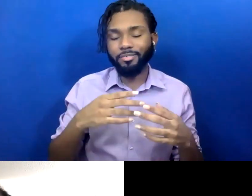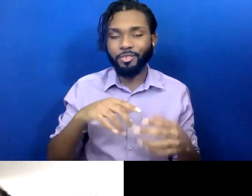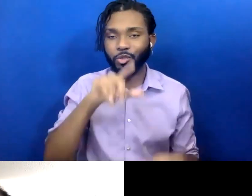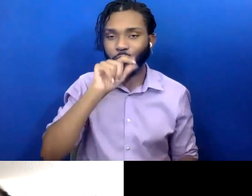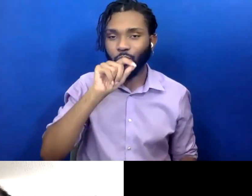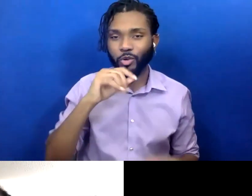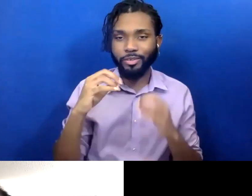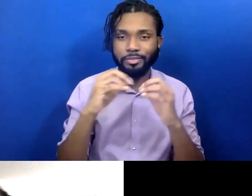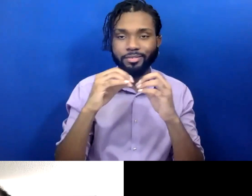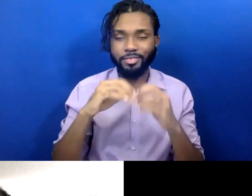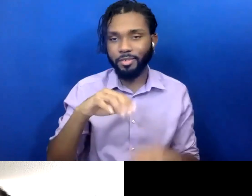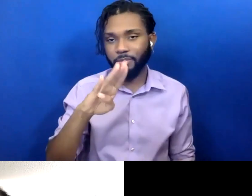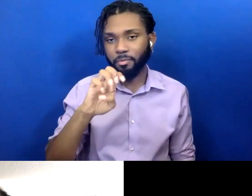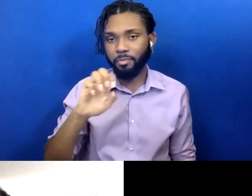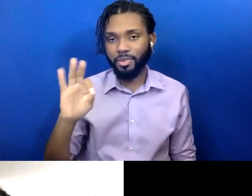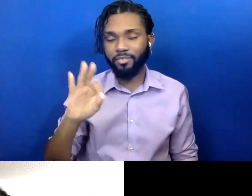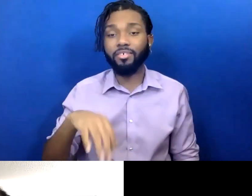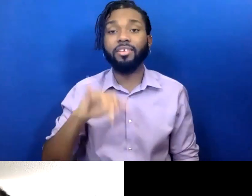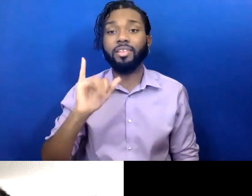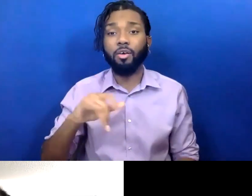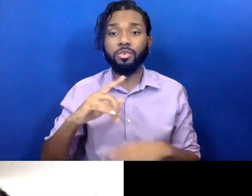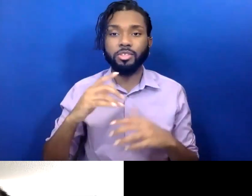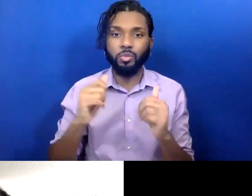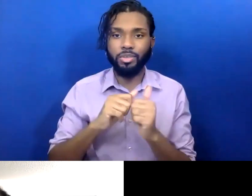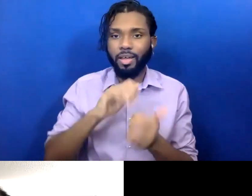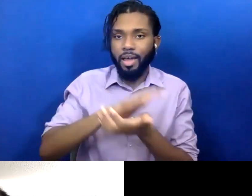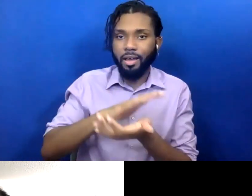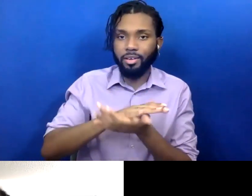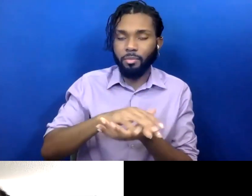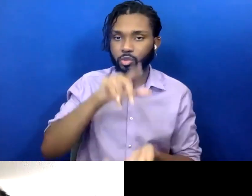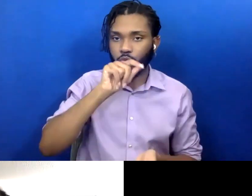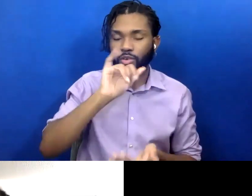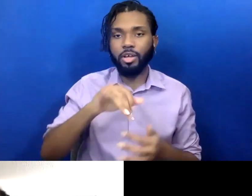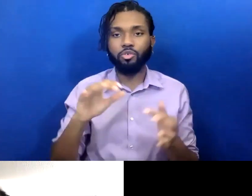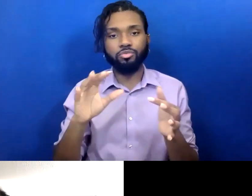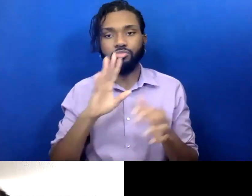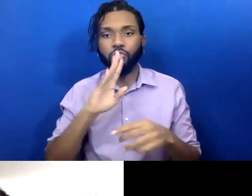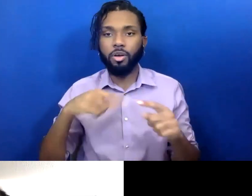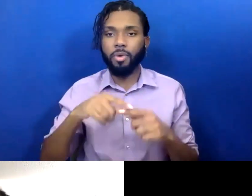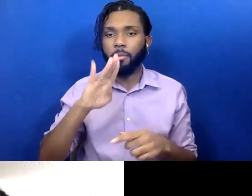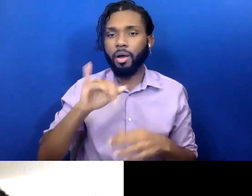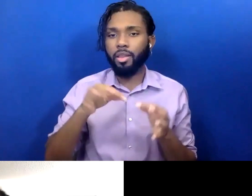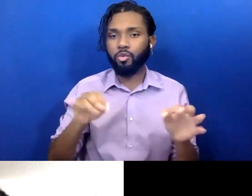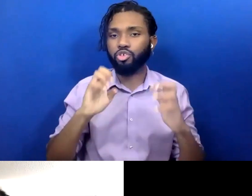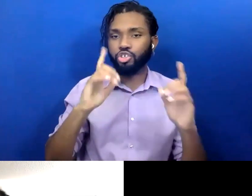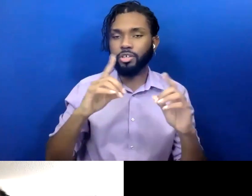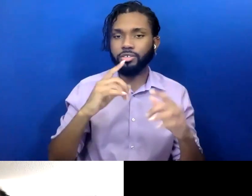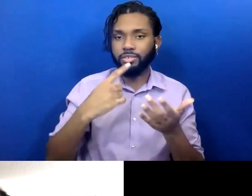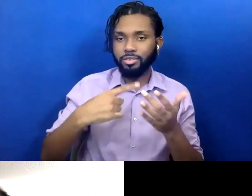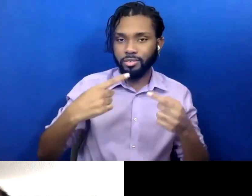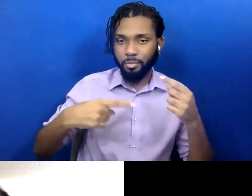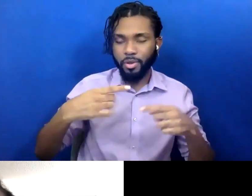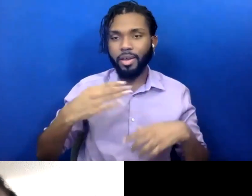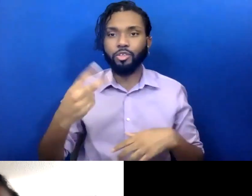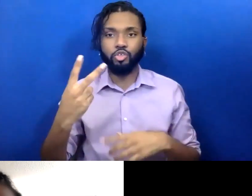But in this case, it was a tweet on academic Twitter that was referencing a bilingual education debate and two perspectives on